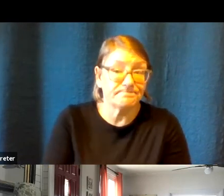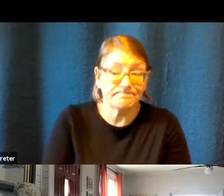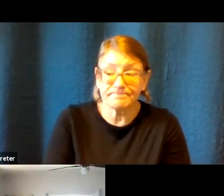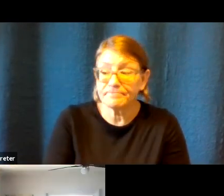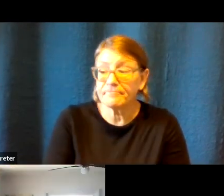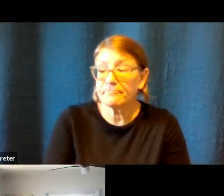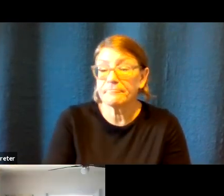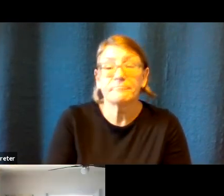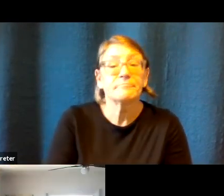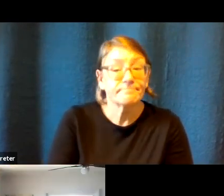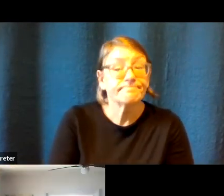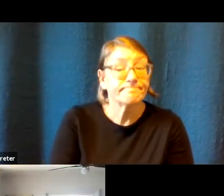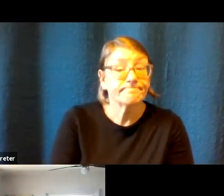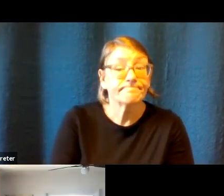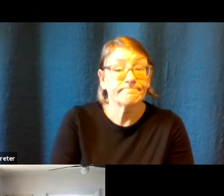questions.